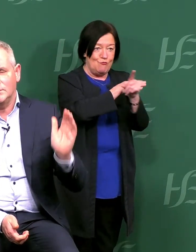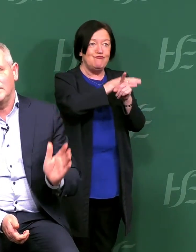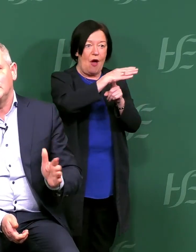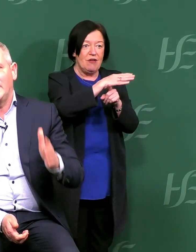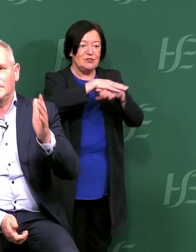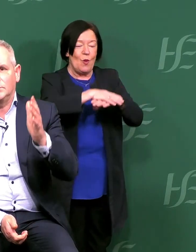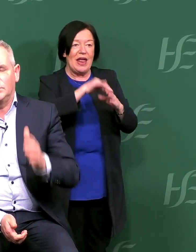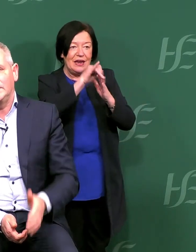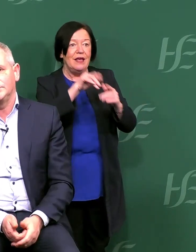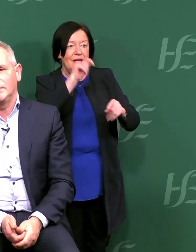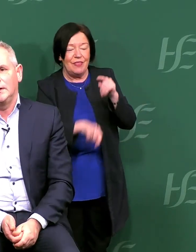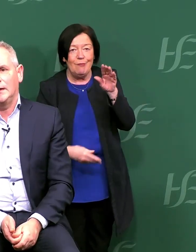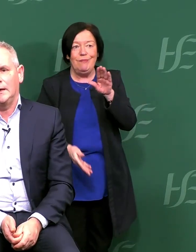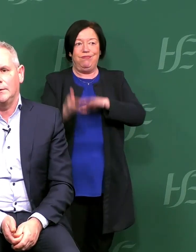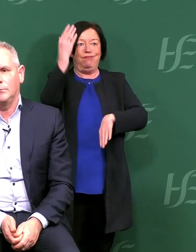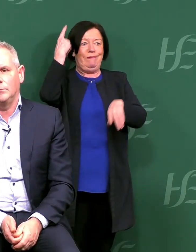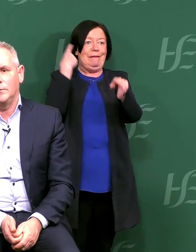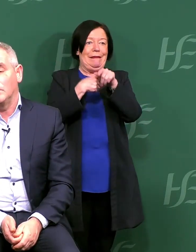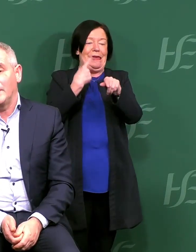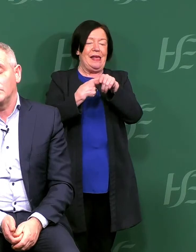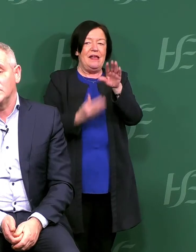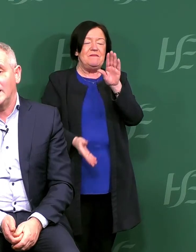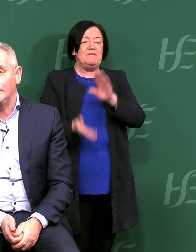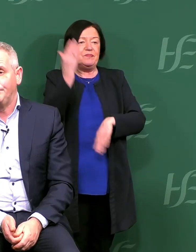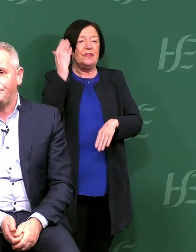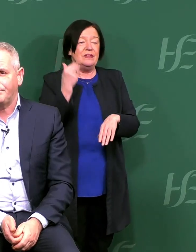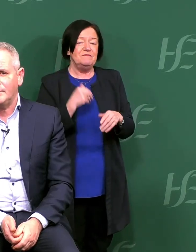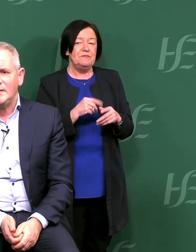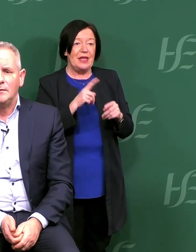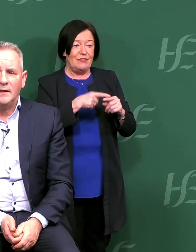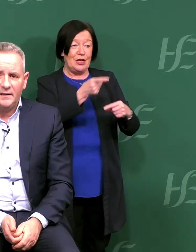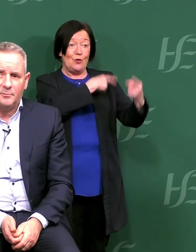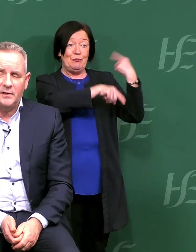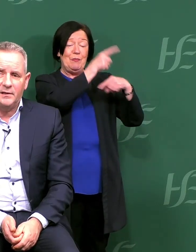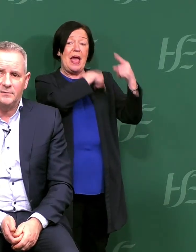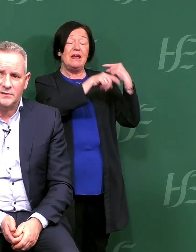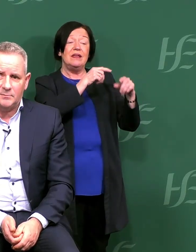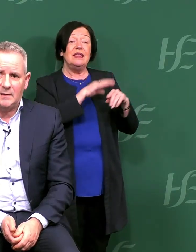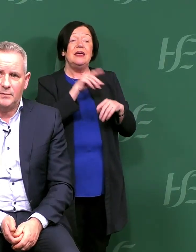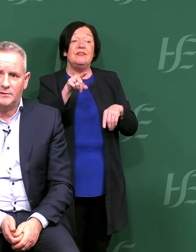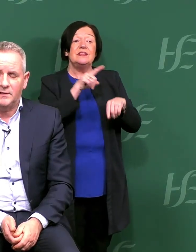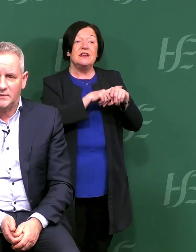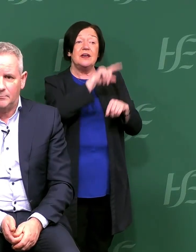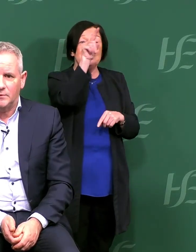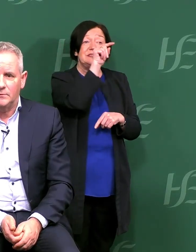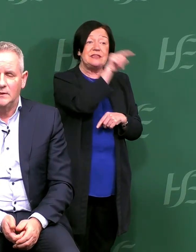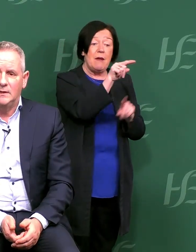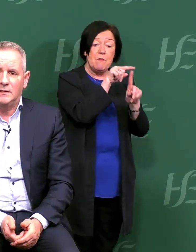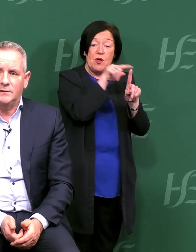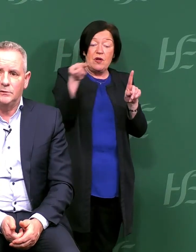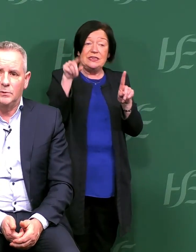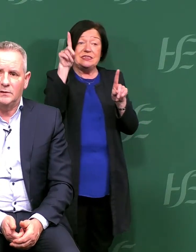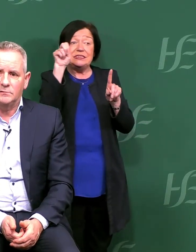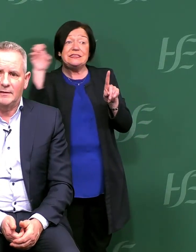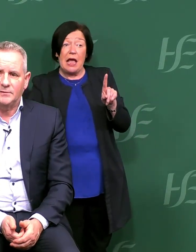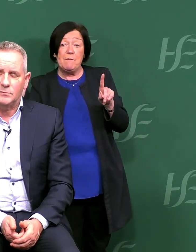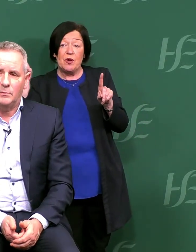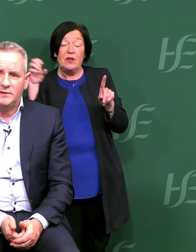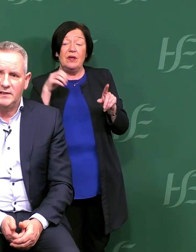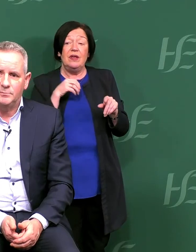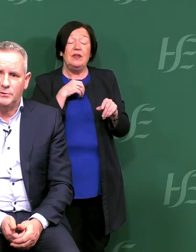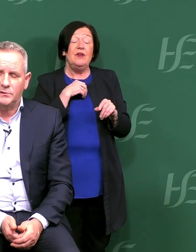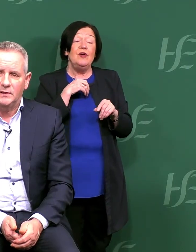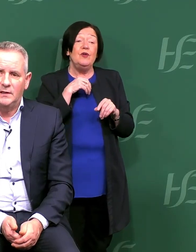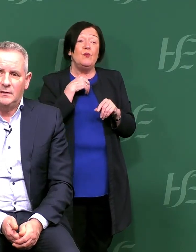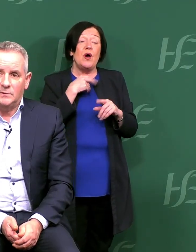waiting lists, and as we go back into a wave, we go backwards again. In the period of September to December, though, I do want to reference